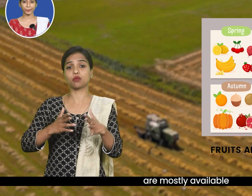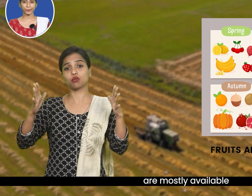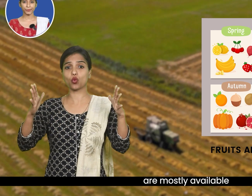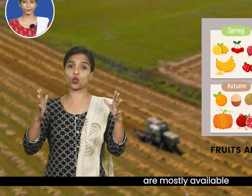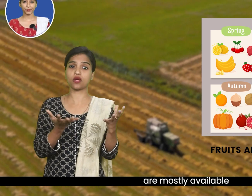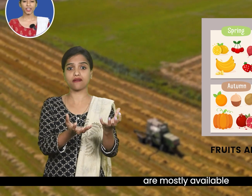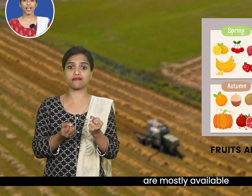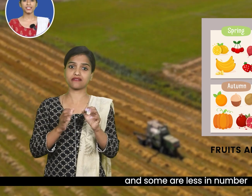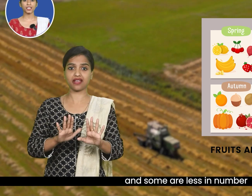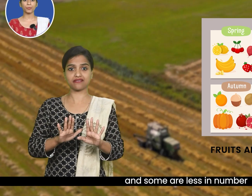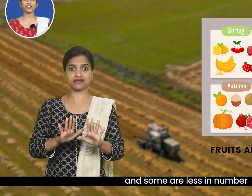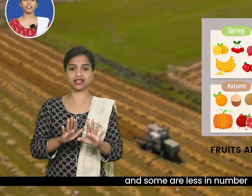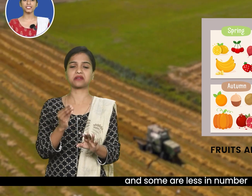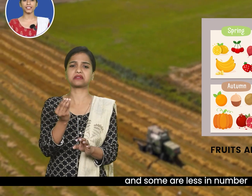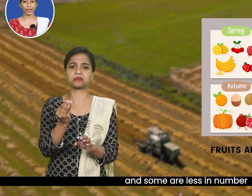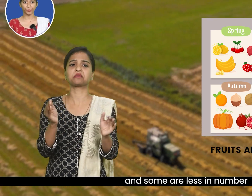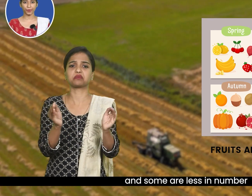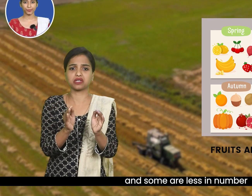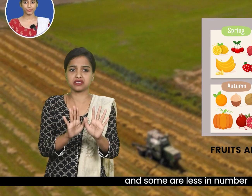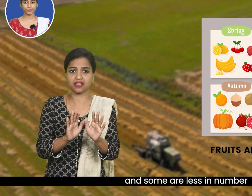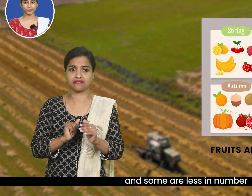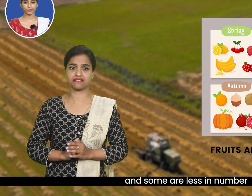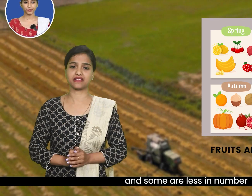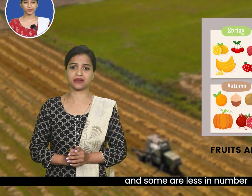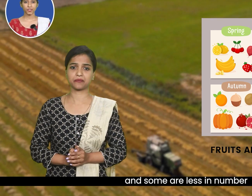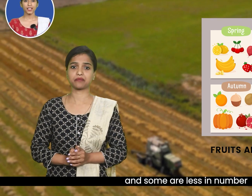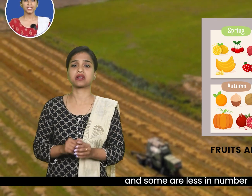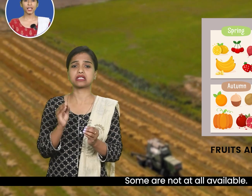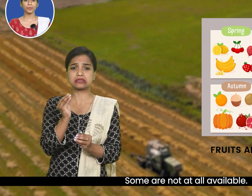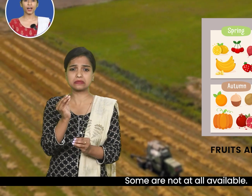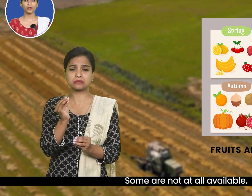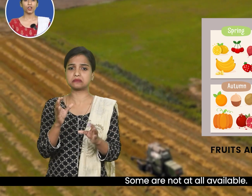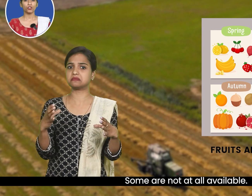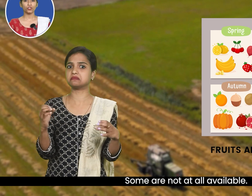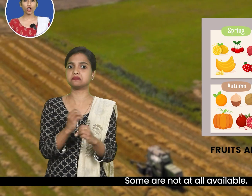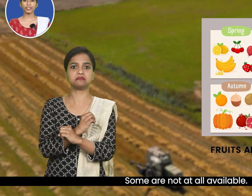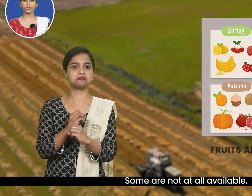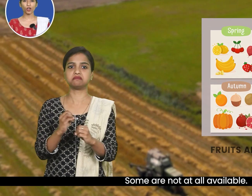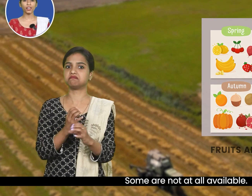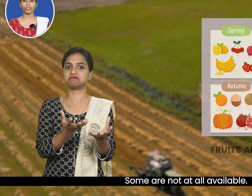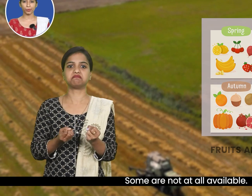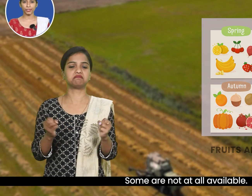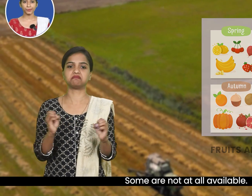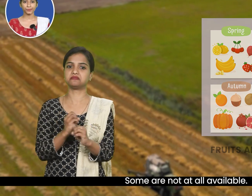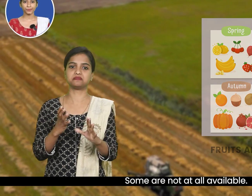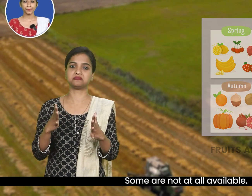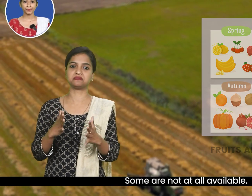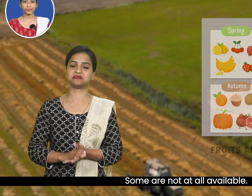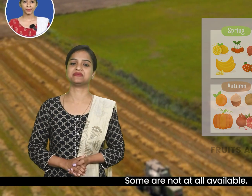available and some are less in number. Some are not at all